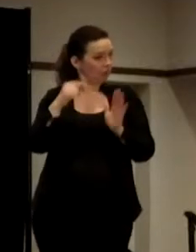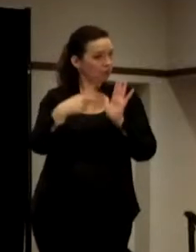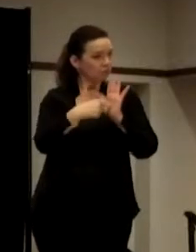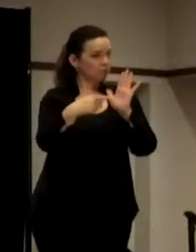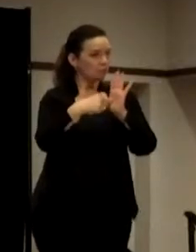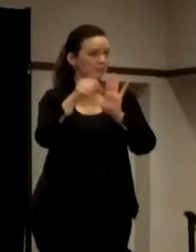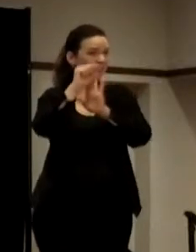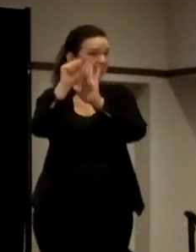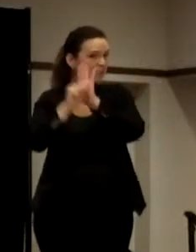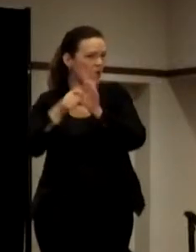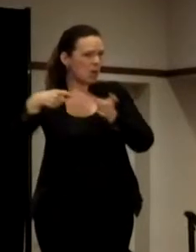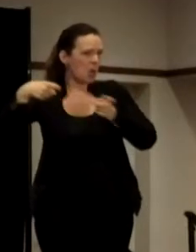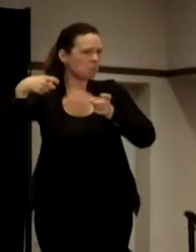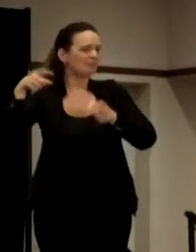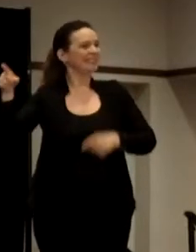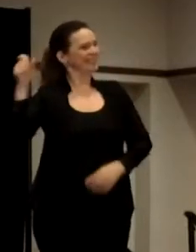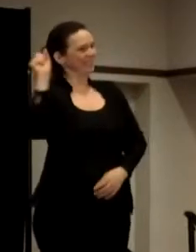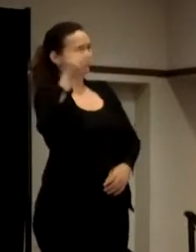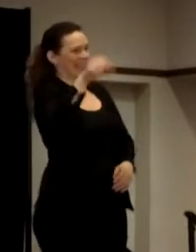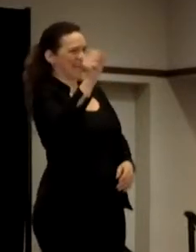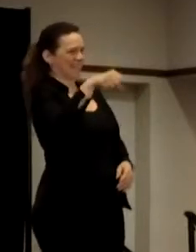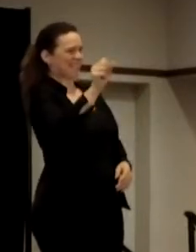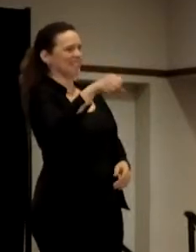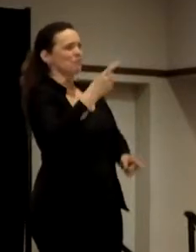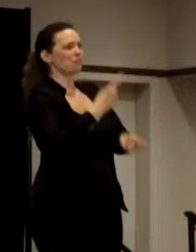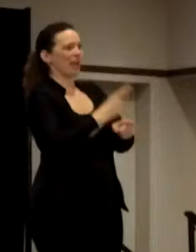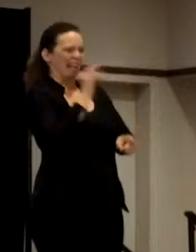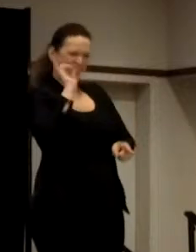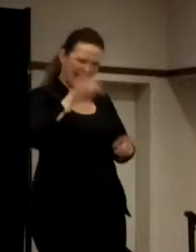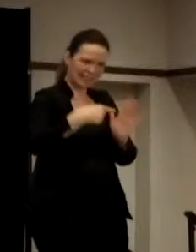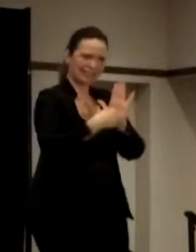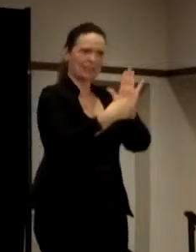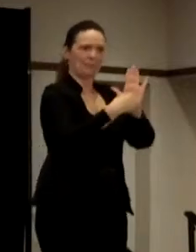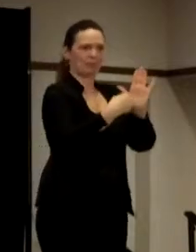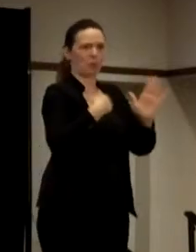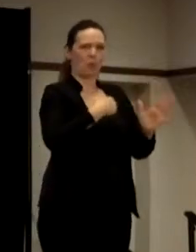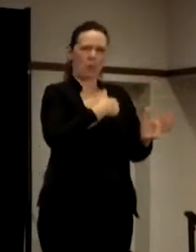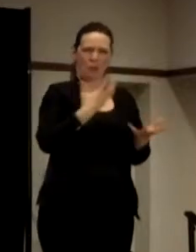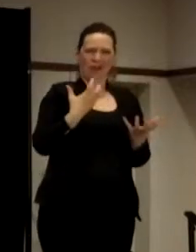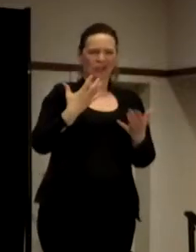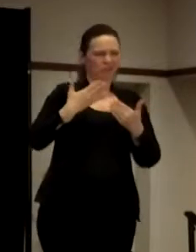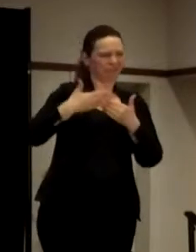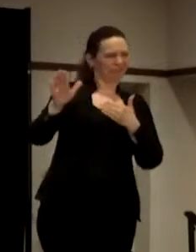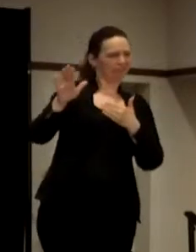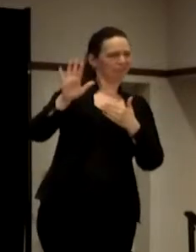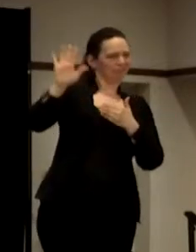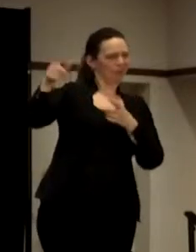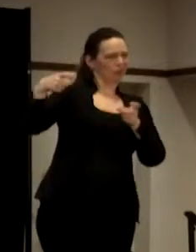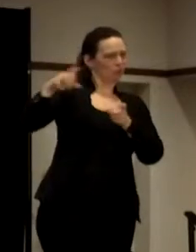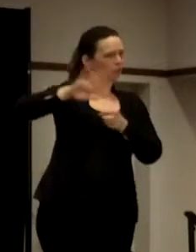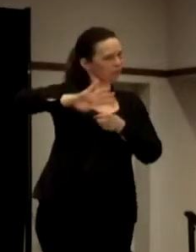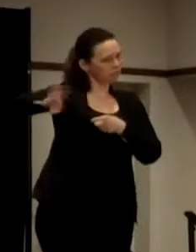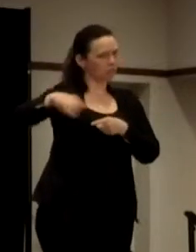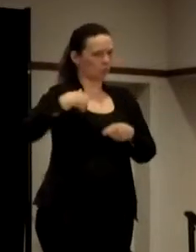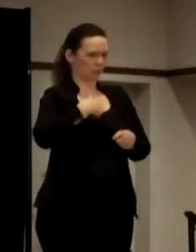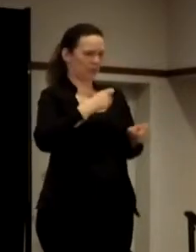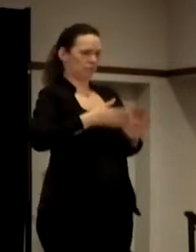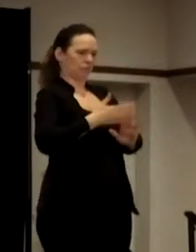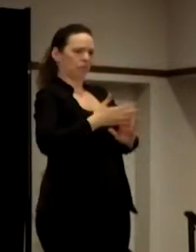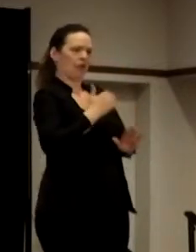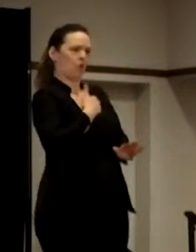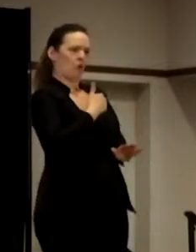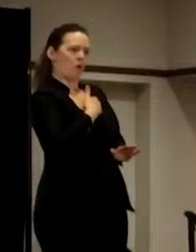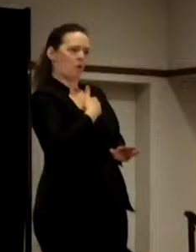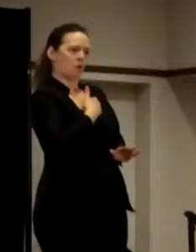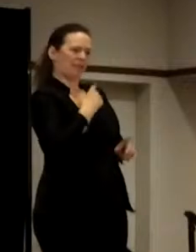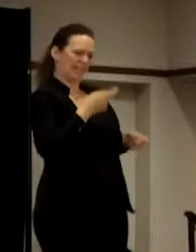was to your point, that's an example where why isn't that our call, right?